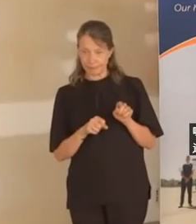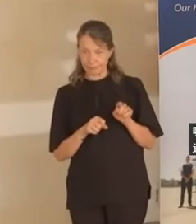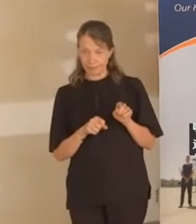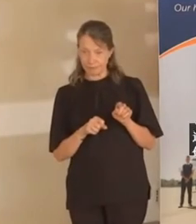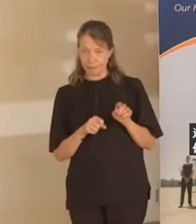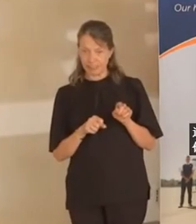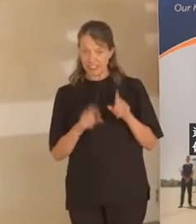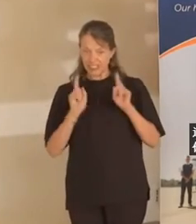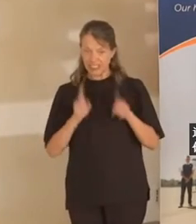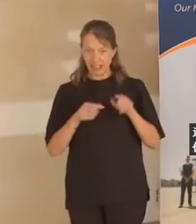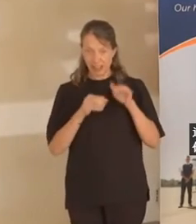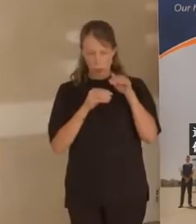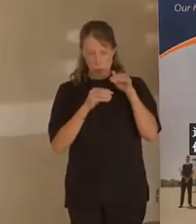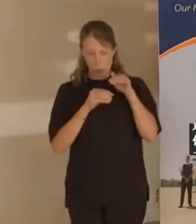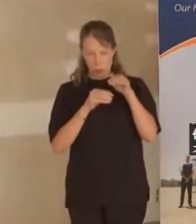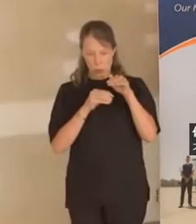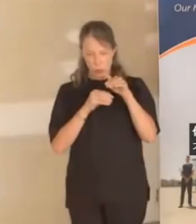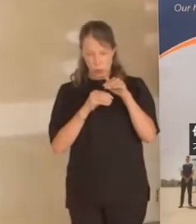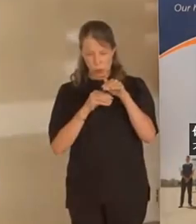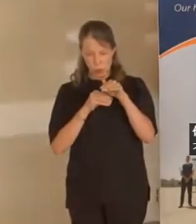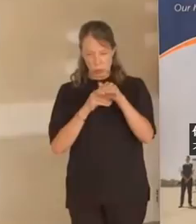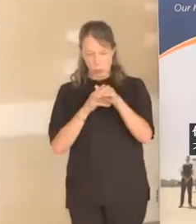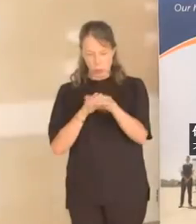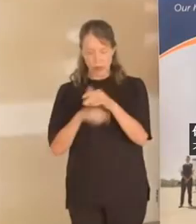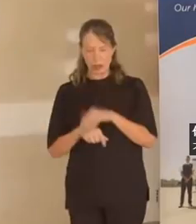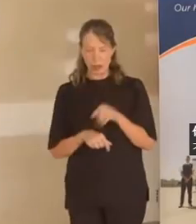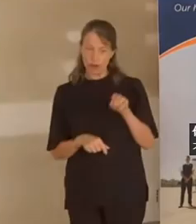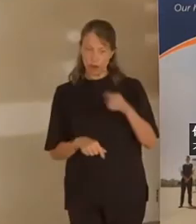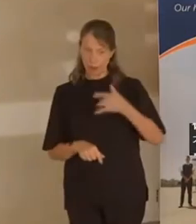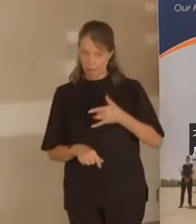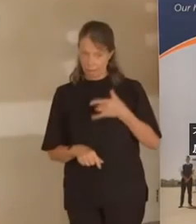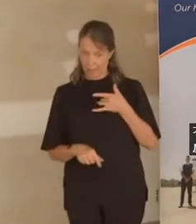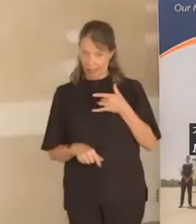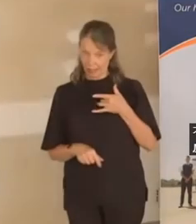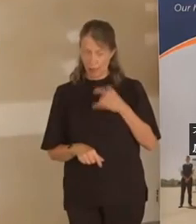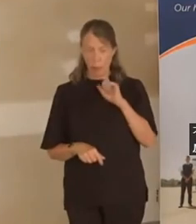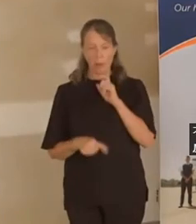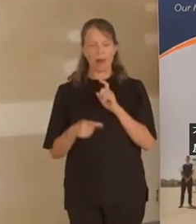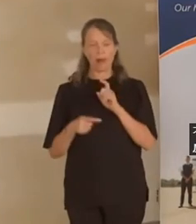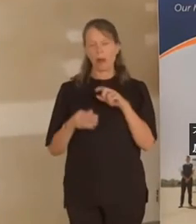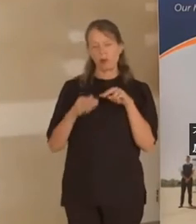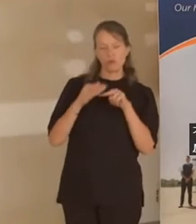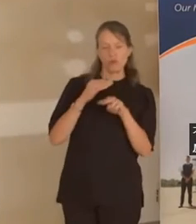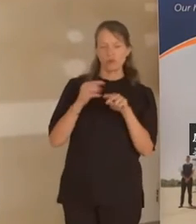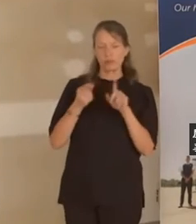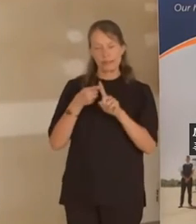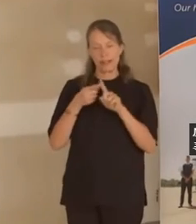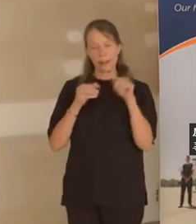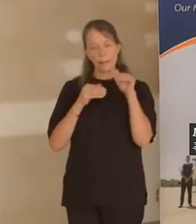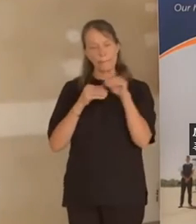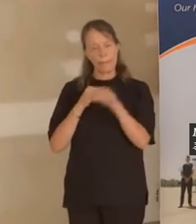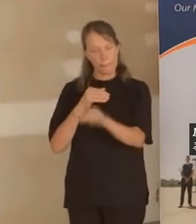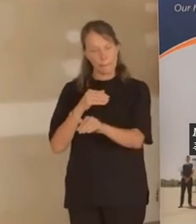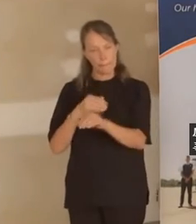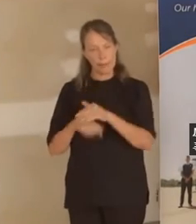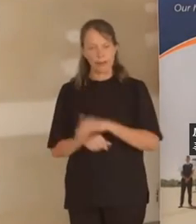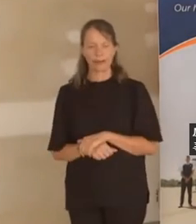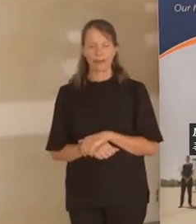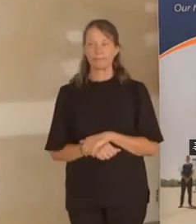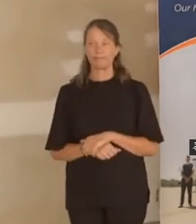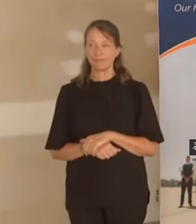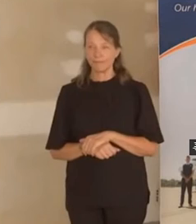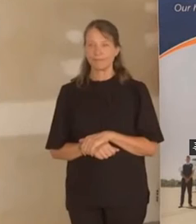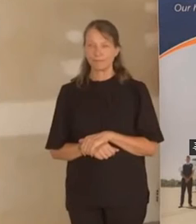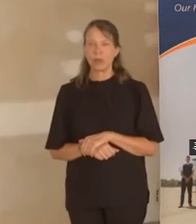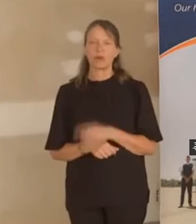starting to trend down. Are you confident that's, even if they're not accurate specifically, that it's a reflection of where we're at? Yeah, look, for most diseases we